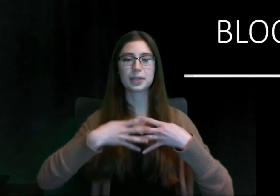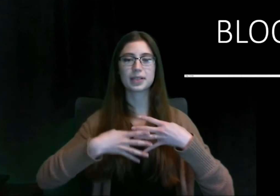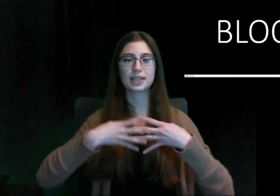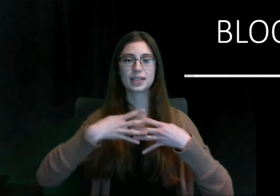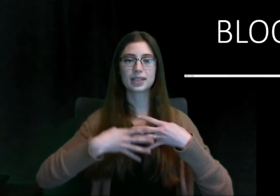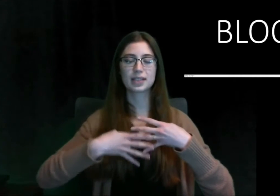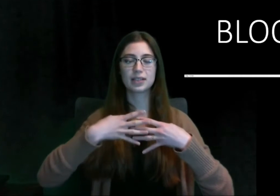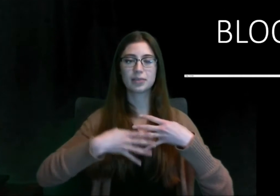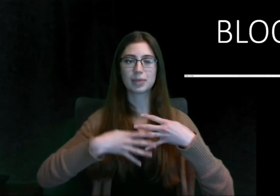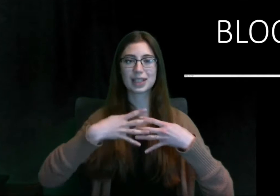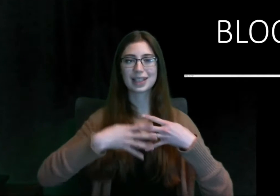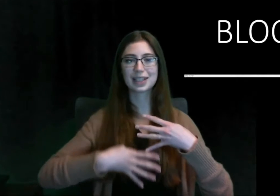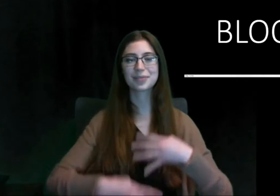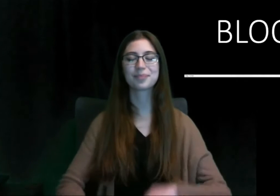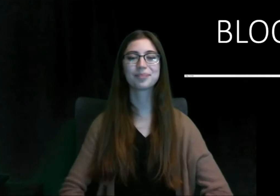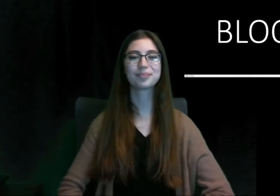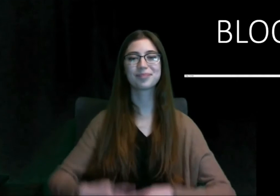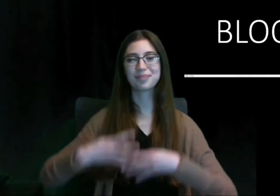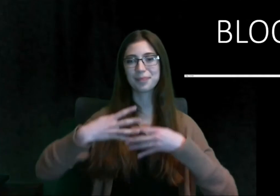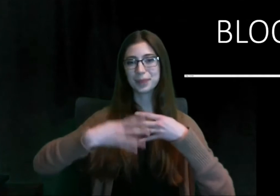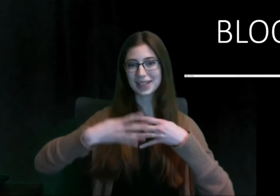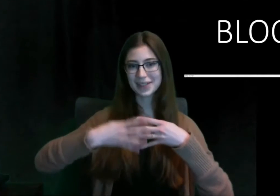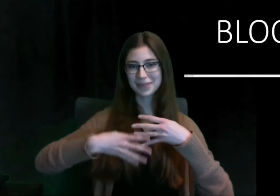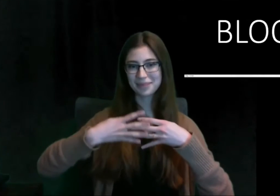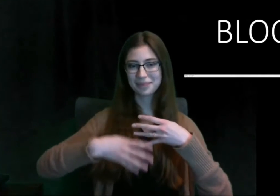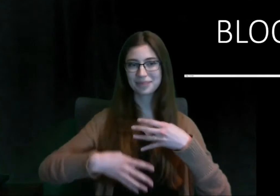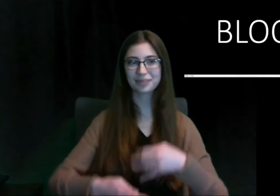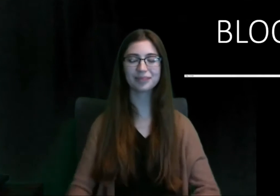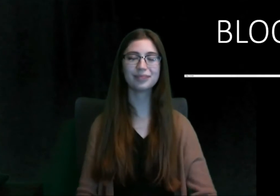downwards repeatedly. Blood.